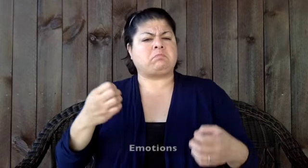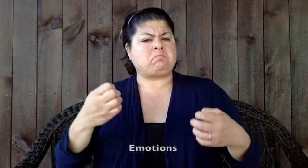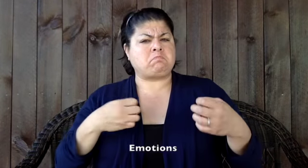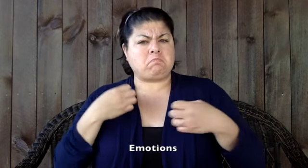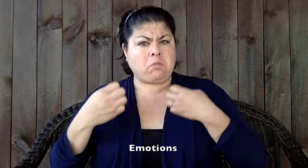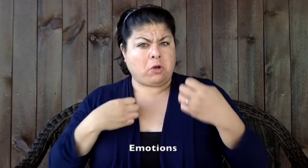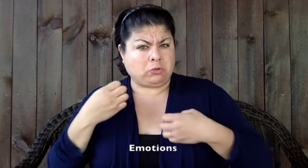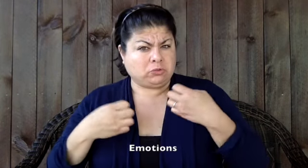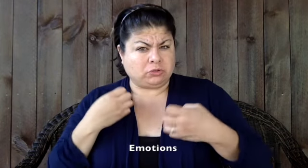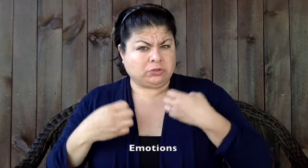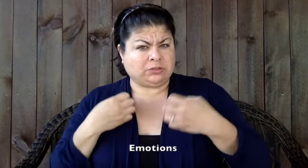Emotions.